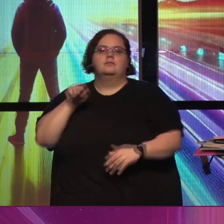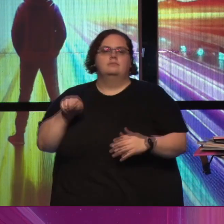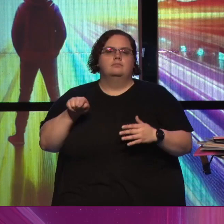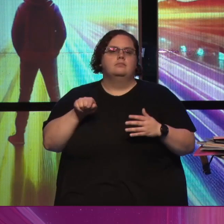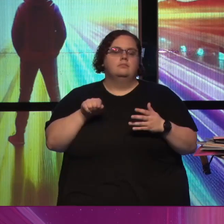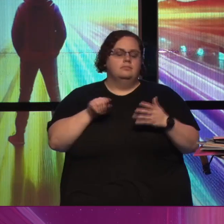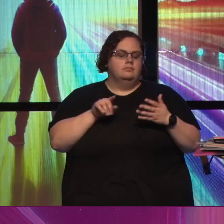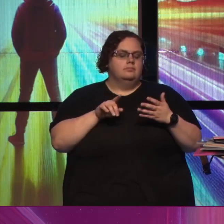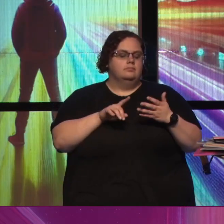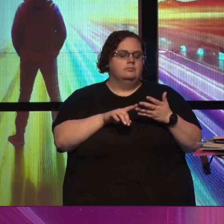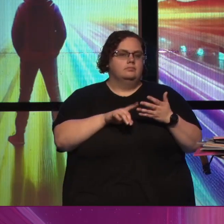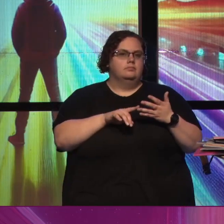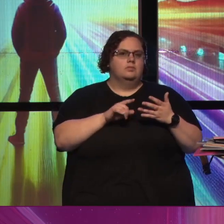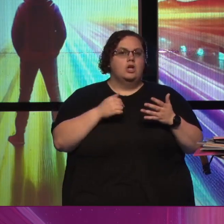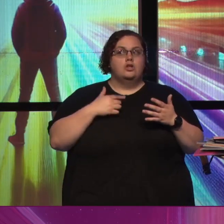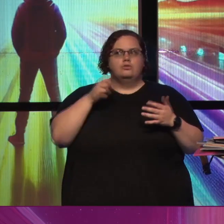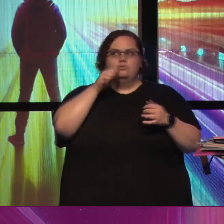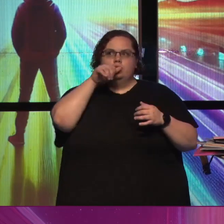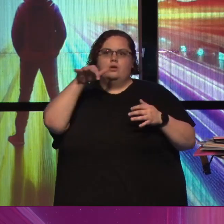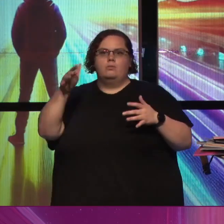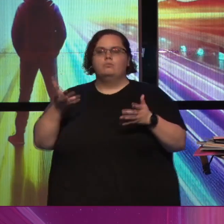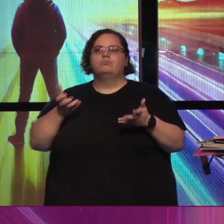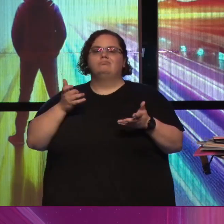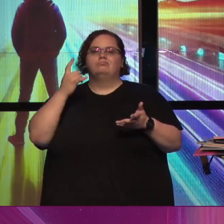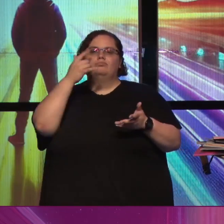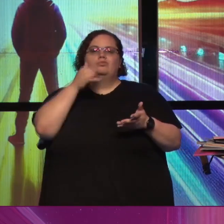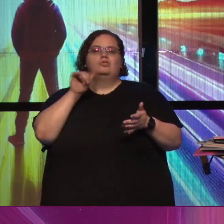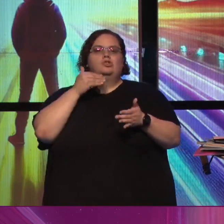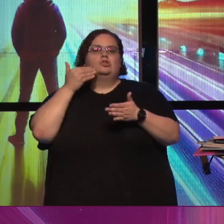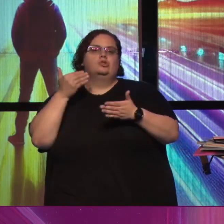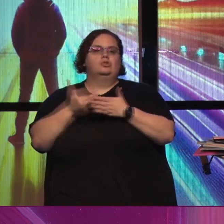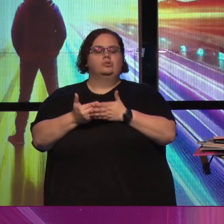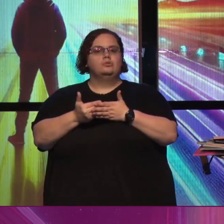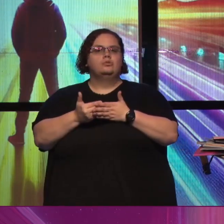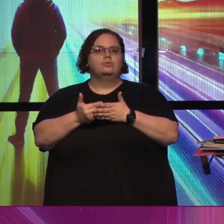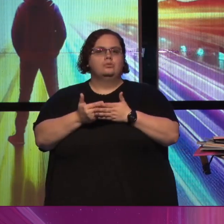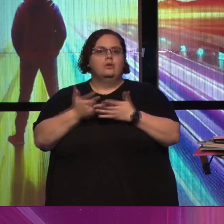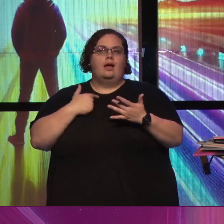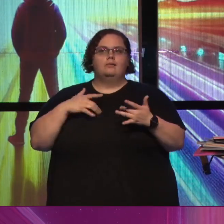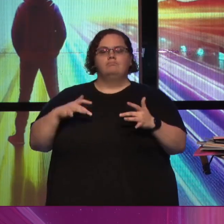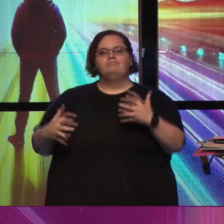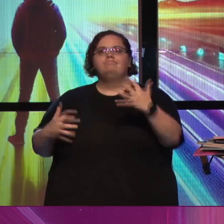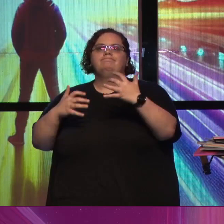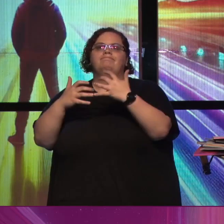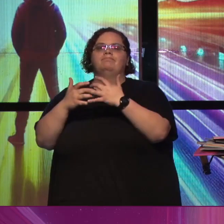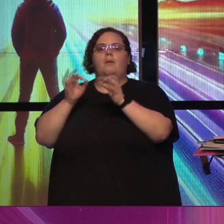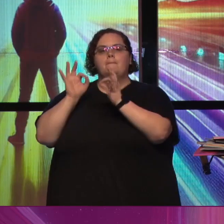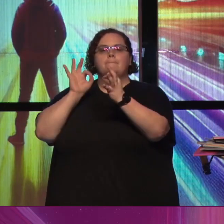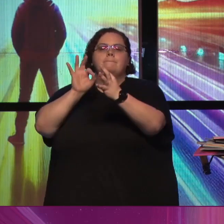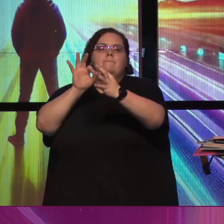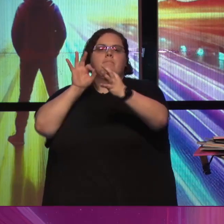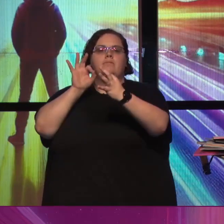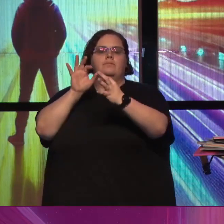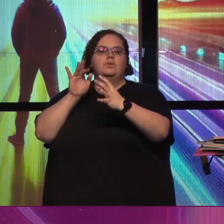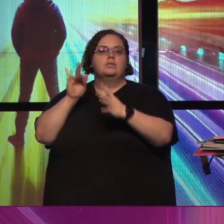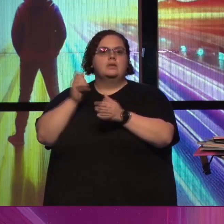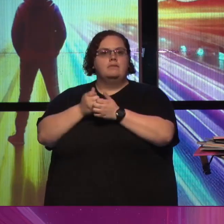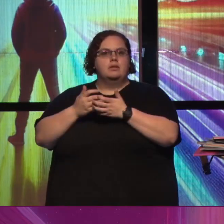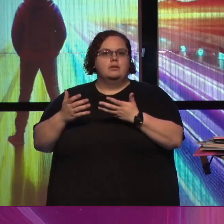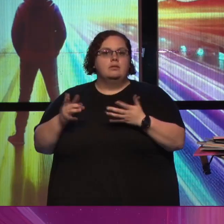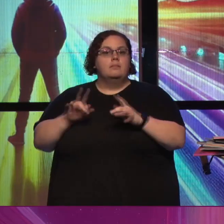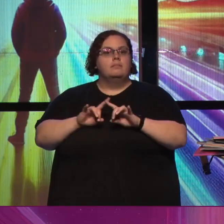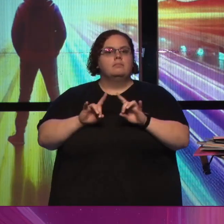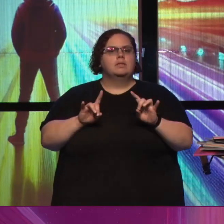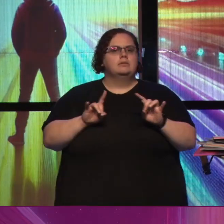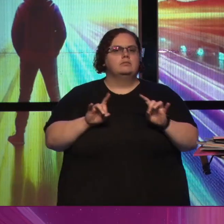The dragon wants to look good, wants to portray itself as having it all put together, and the kings of this world, look at how much influence they have. But